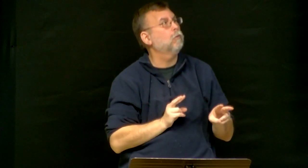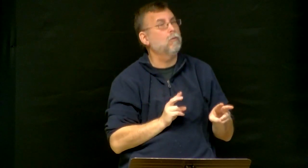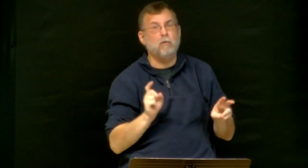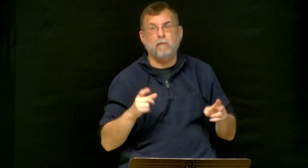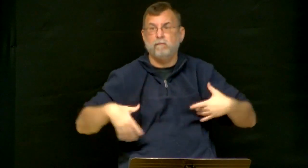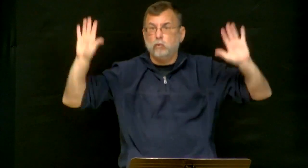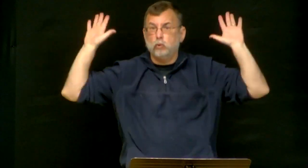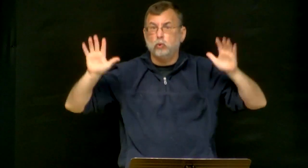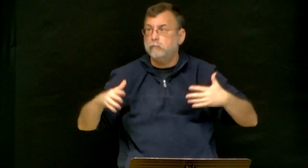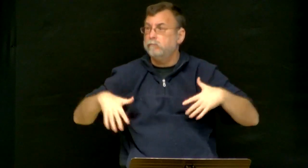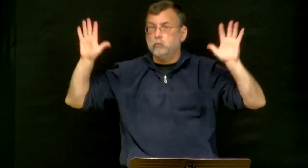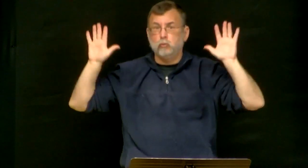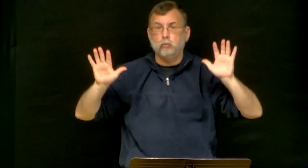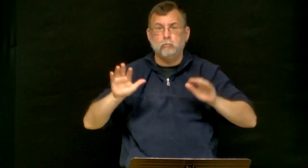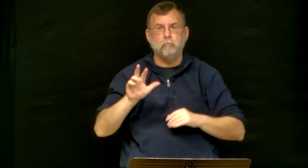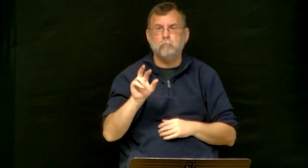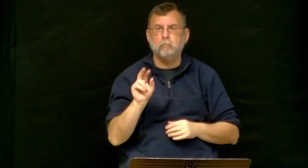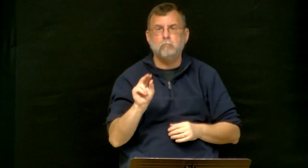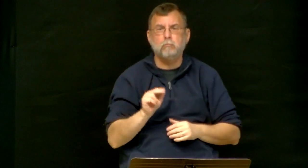the disciples thought, oh no, he's gone. No.